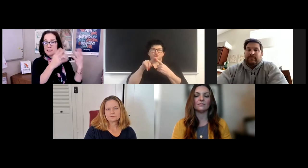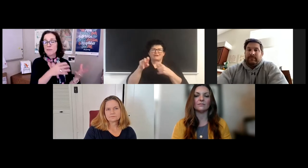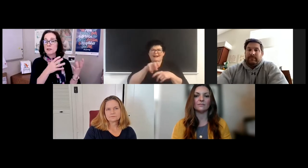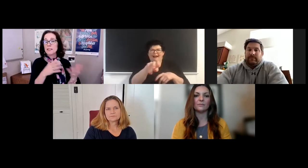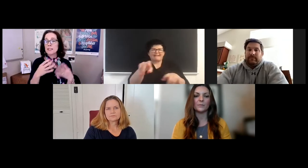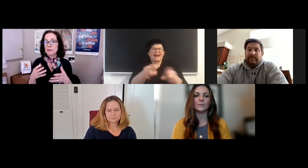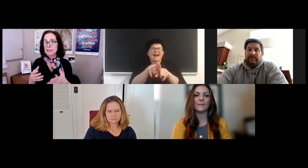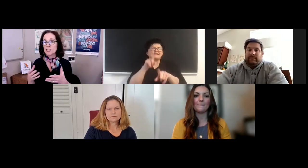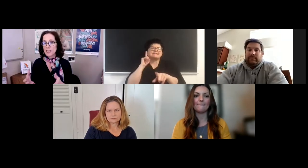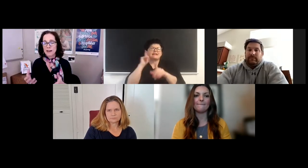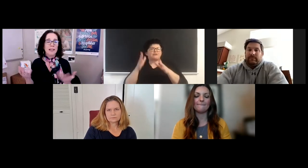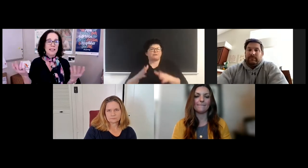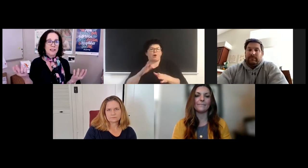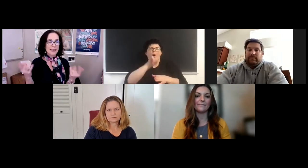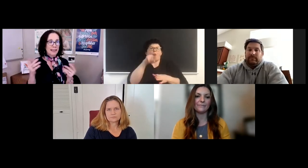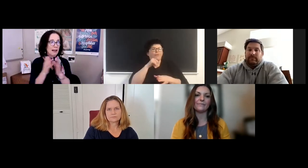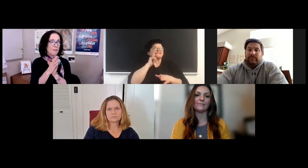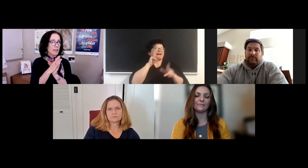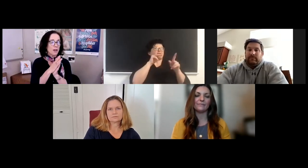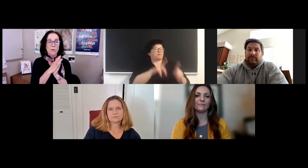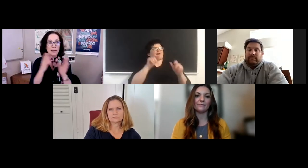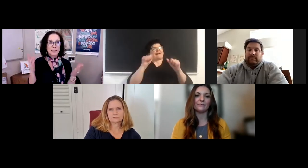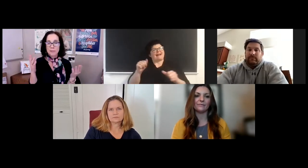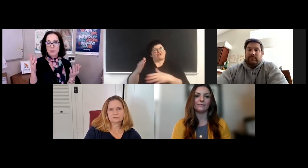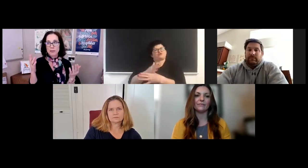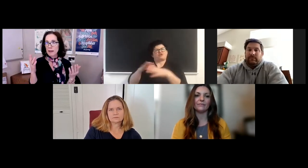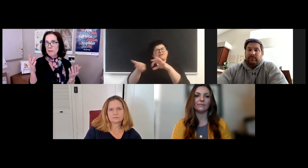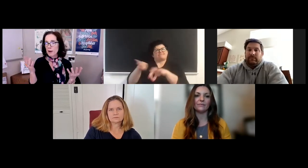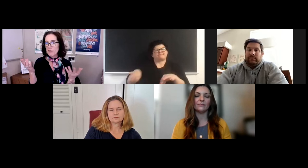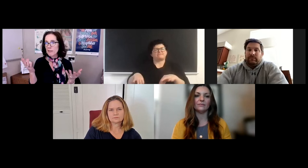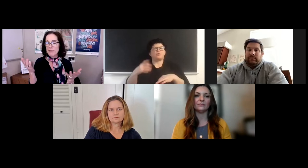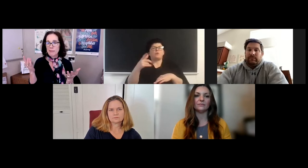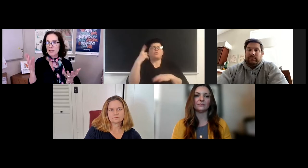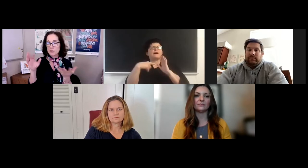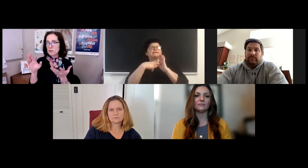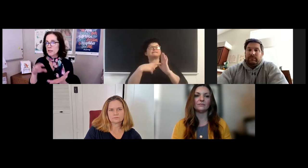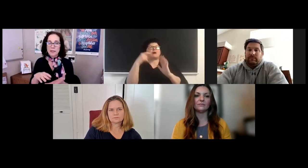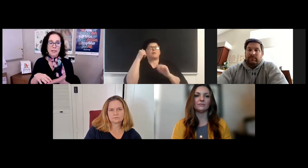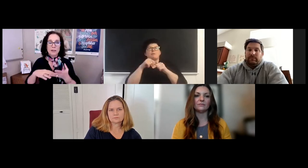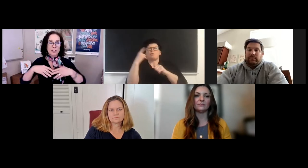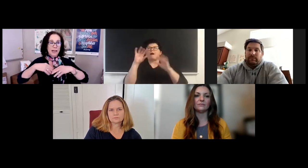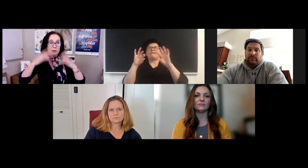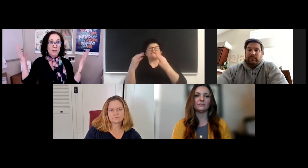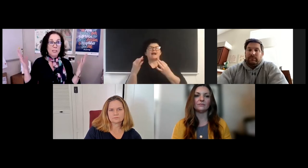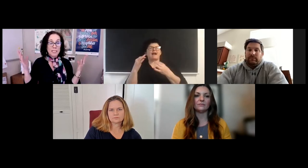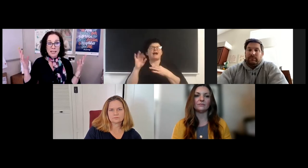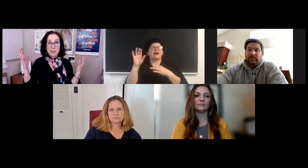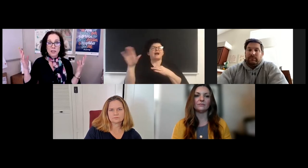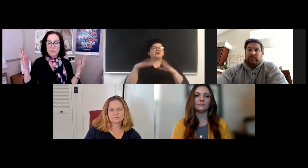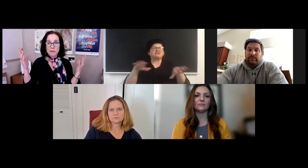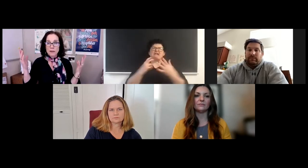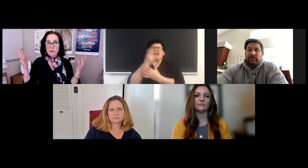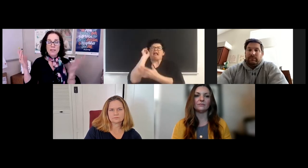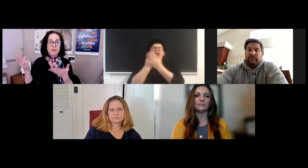a deaf person can really share. You know, like, you know, one example, I remember having a family who, you know, their child would throw a